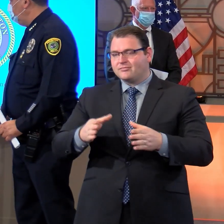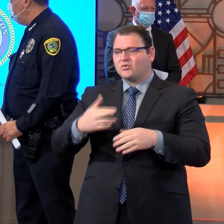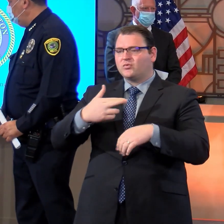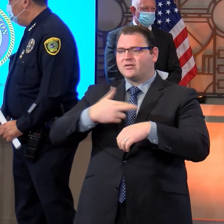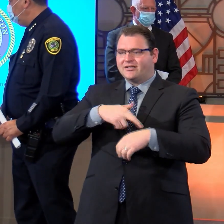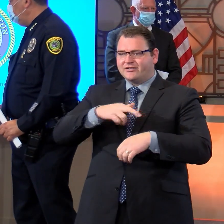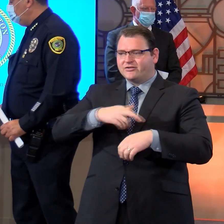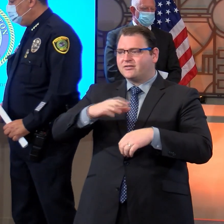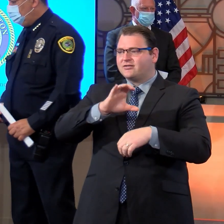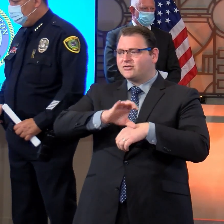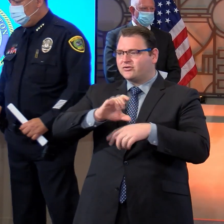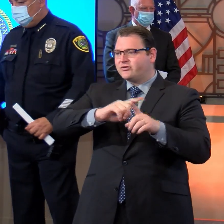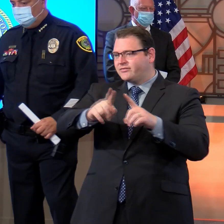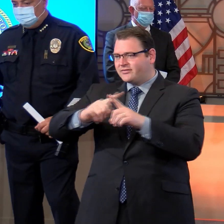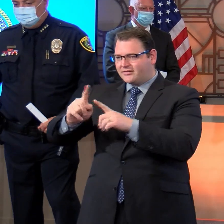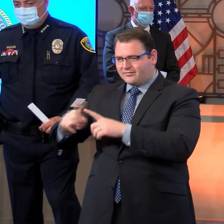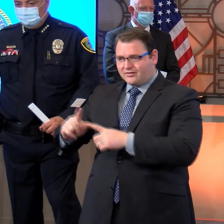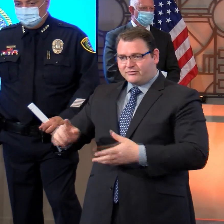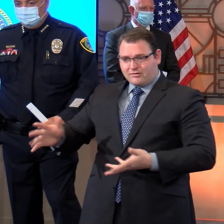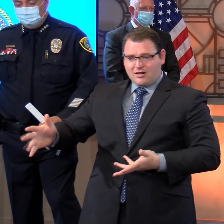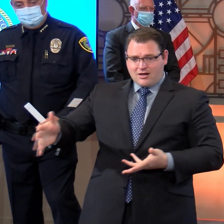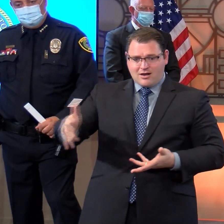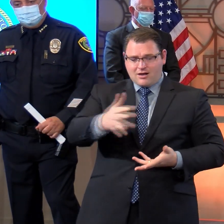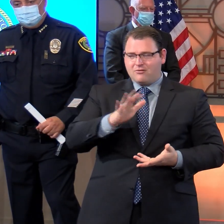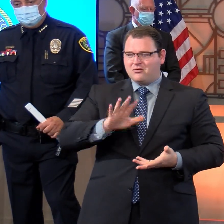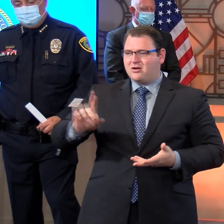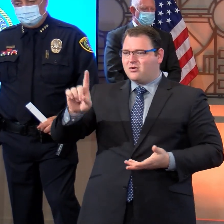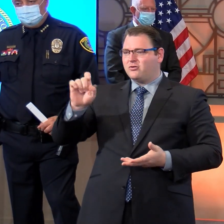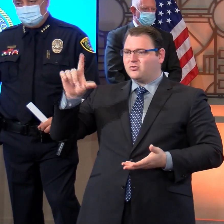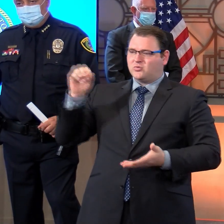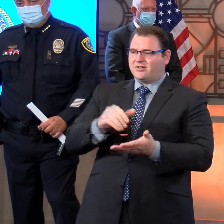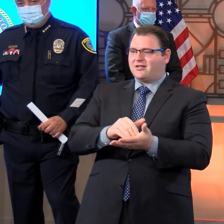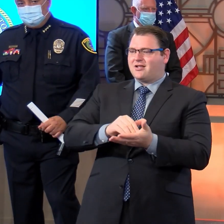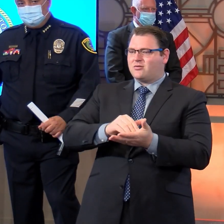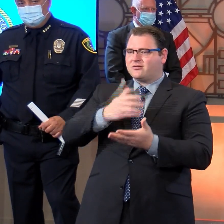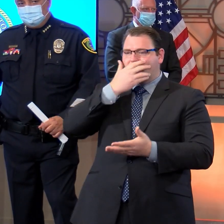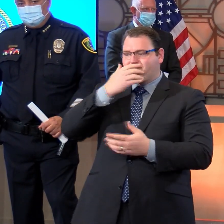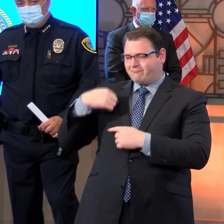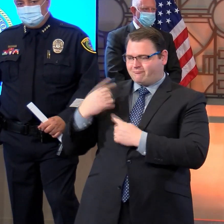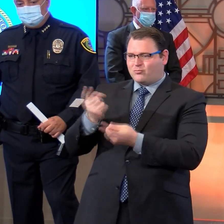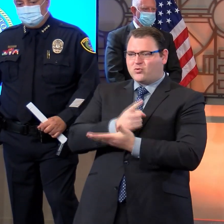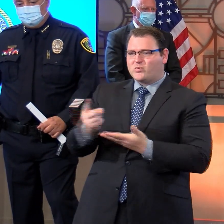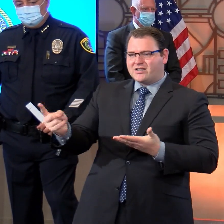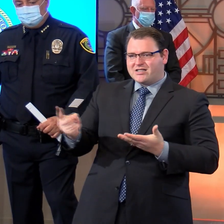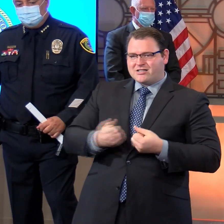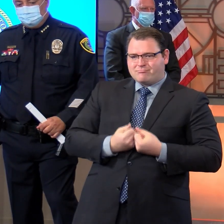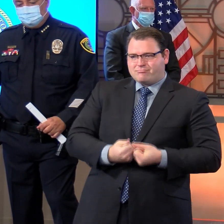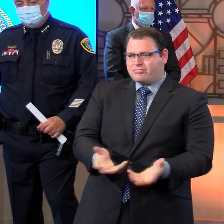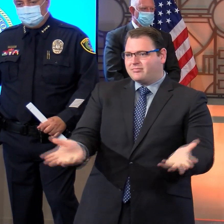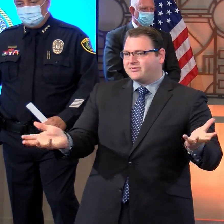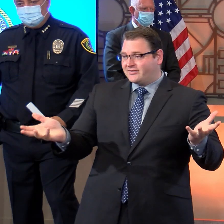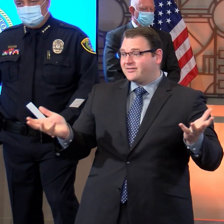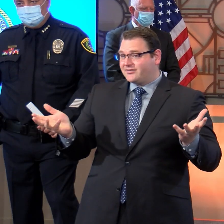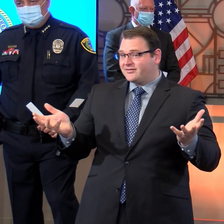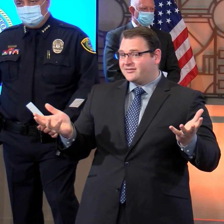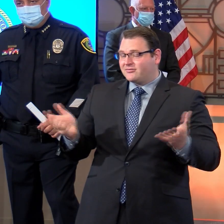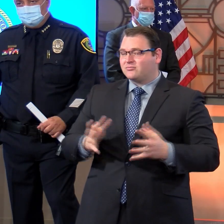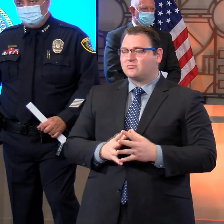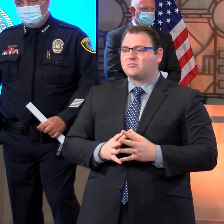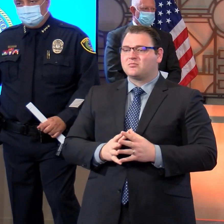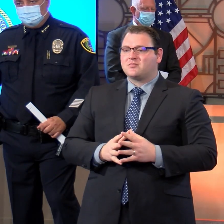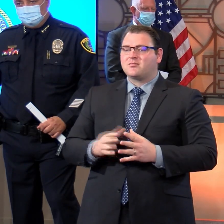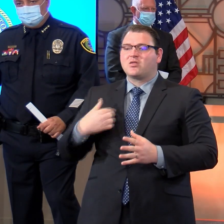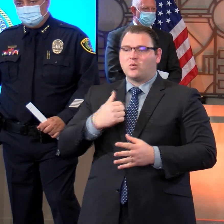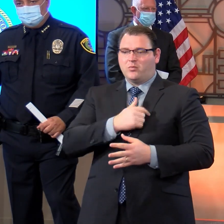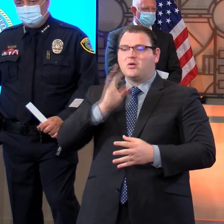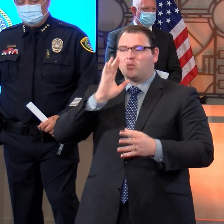about 120,000 face coverings and masks in the past week, really since this weekend. And we'll